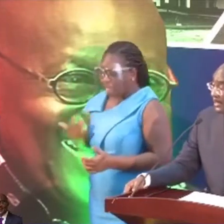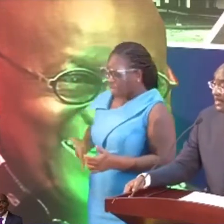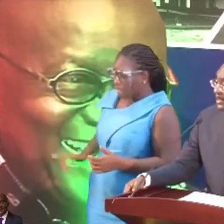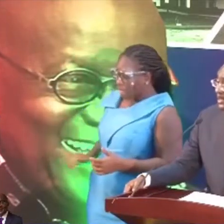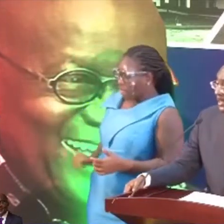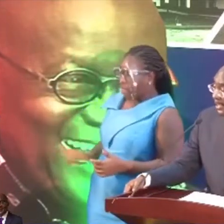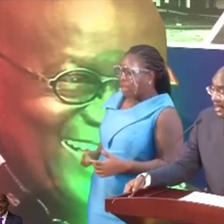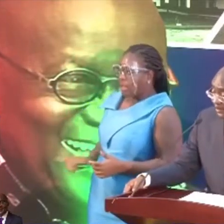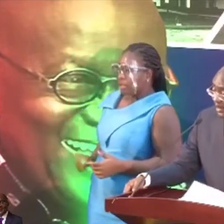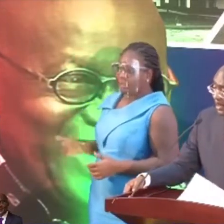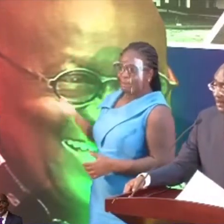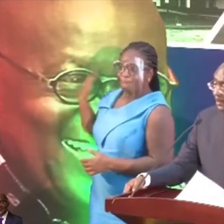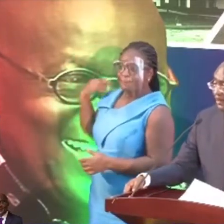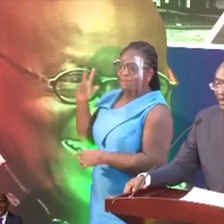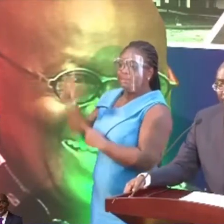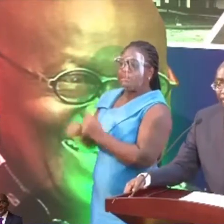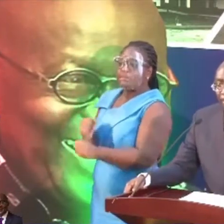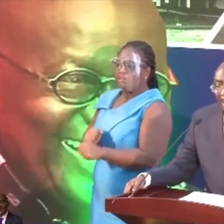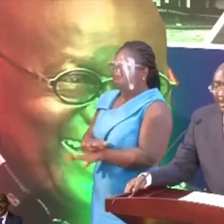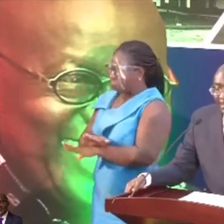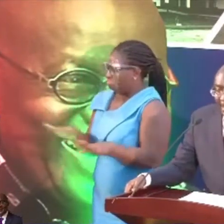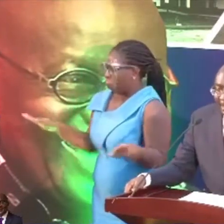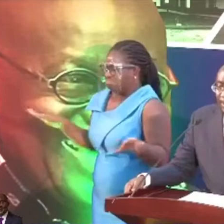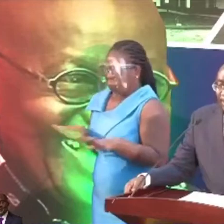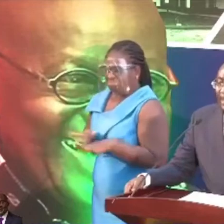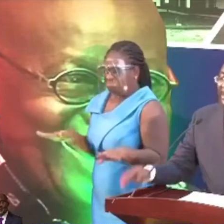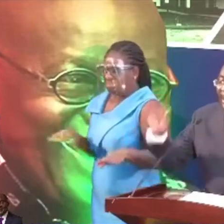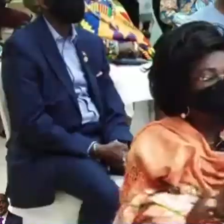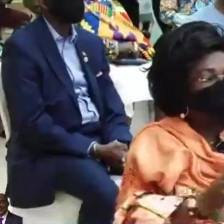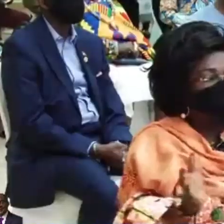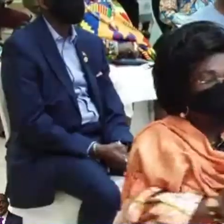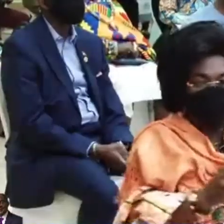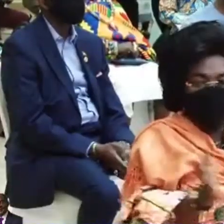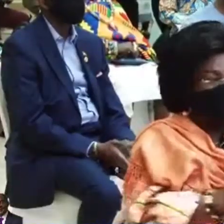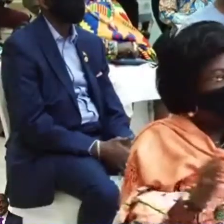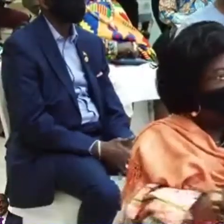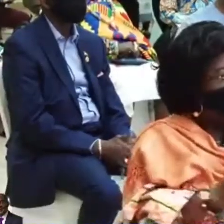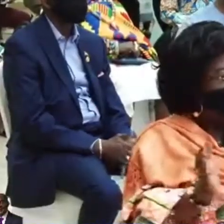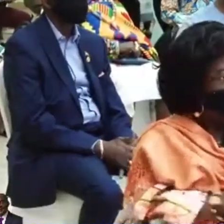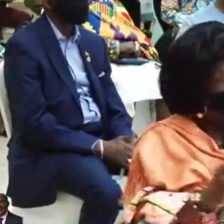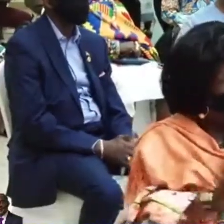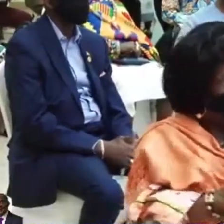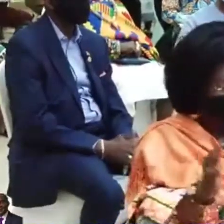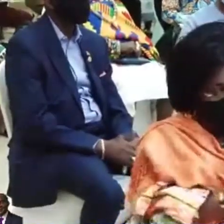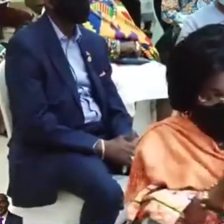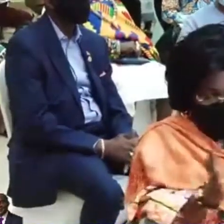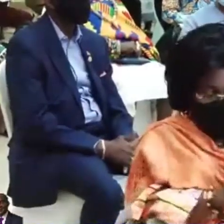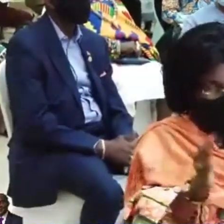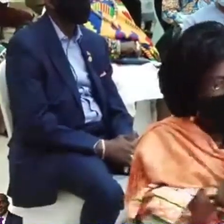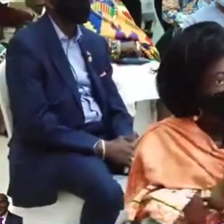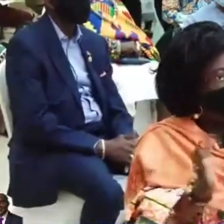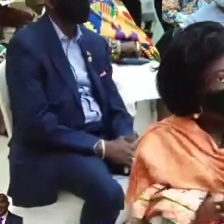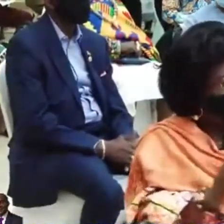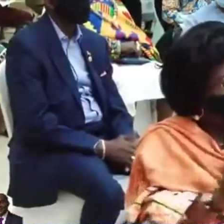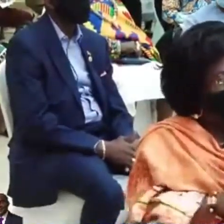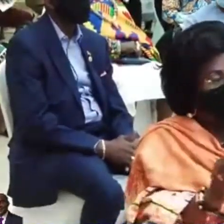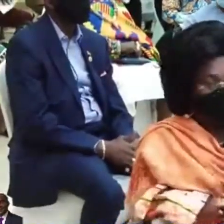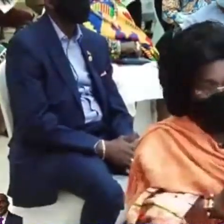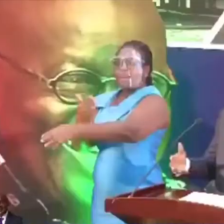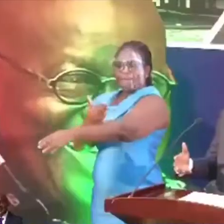last 3.5 years? No, we haven't had cholera. Thank you, we will not have cholera because of